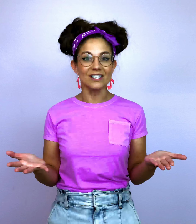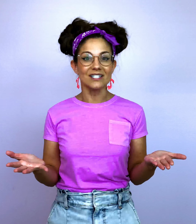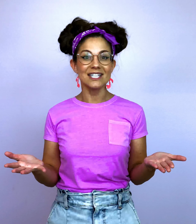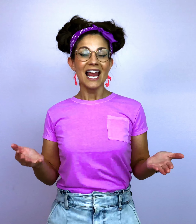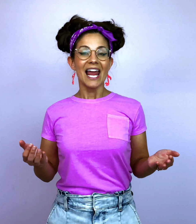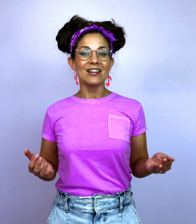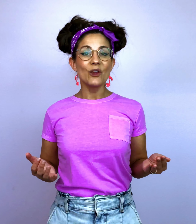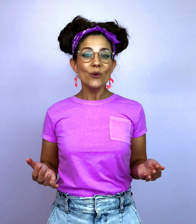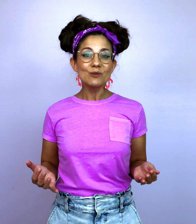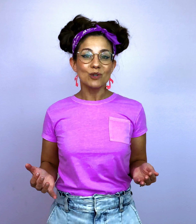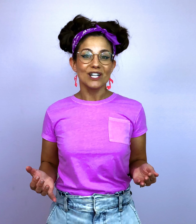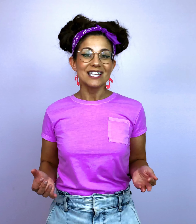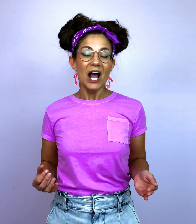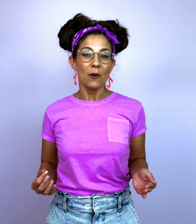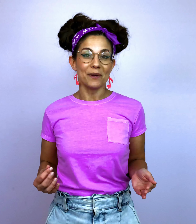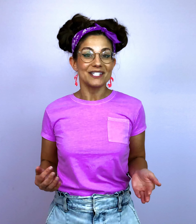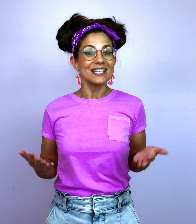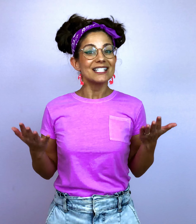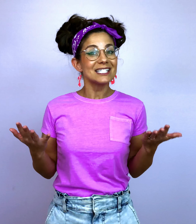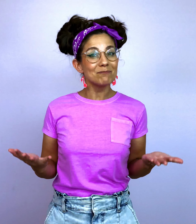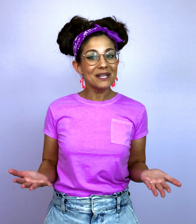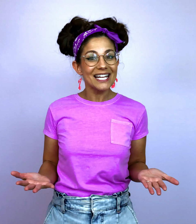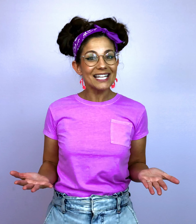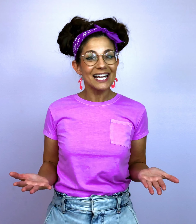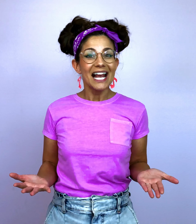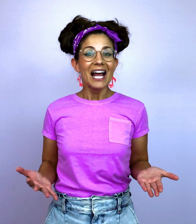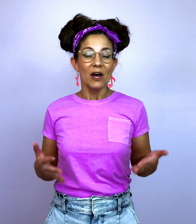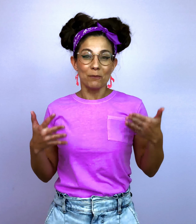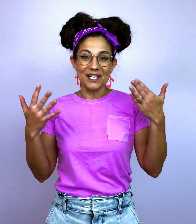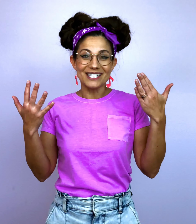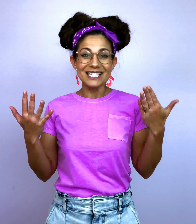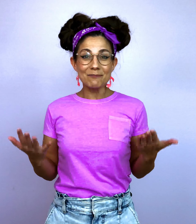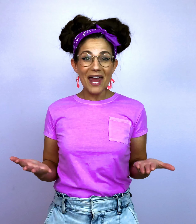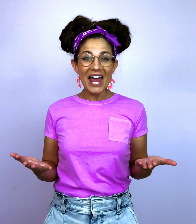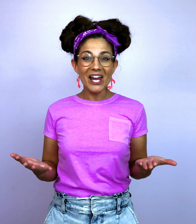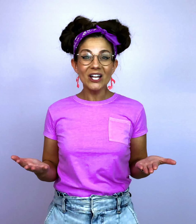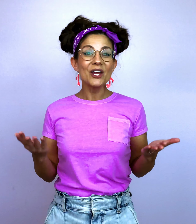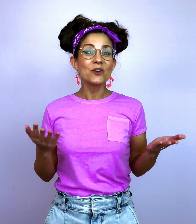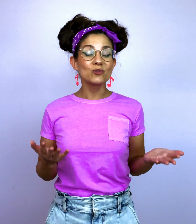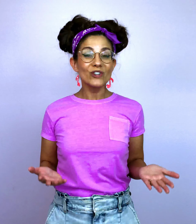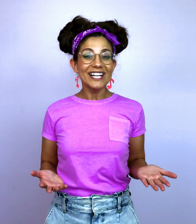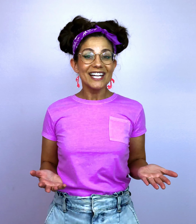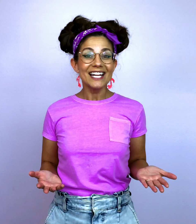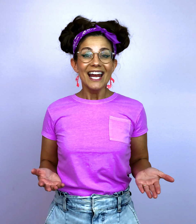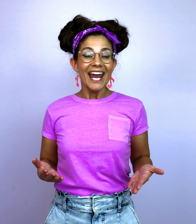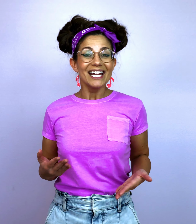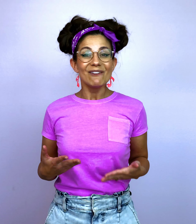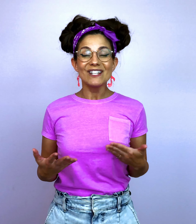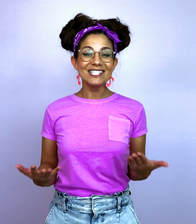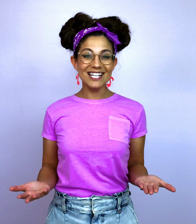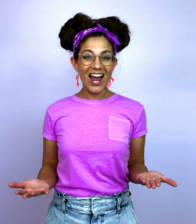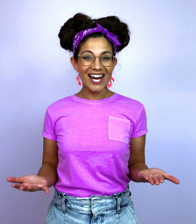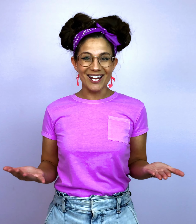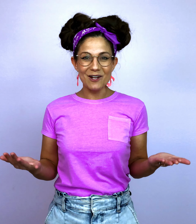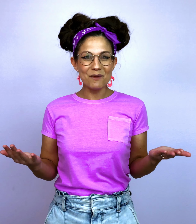words. And those words help us speak, help us spell, read, and even sign in